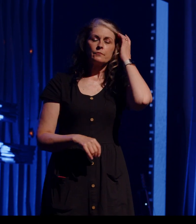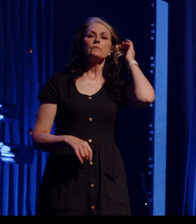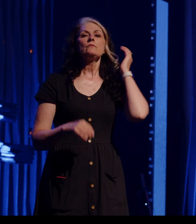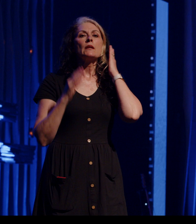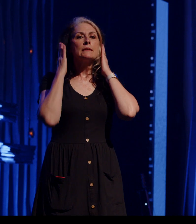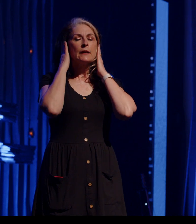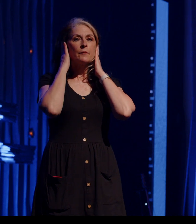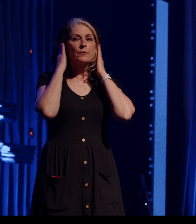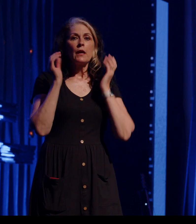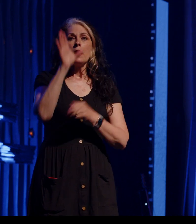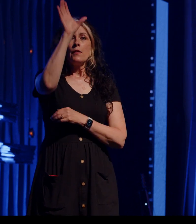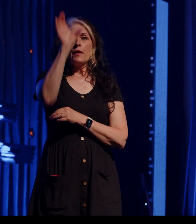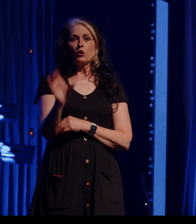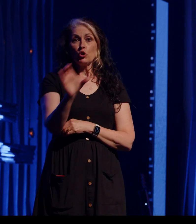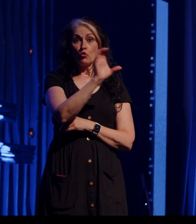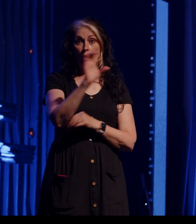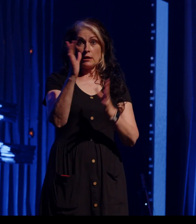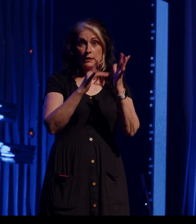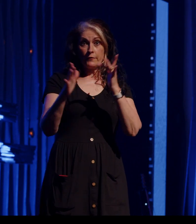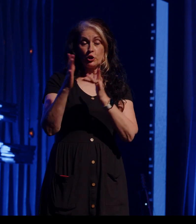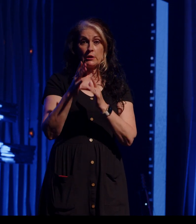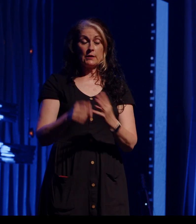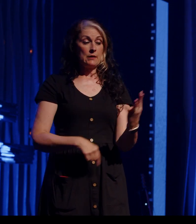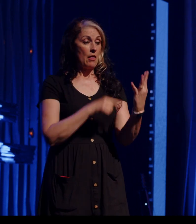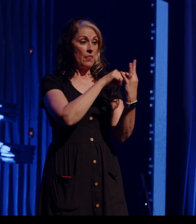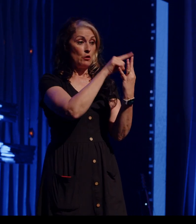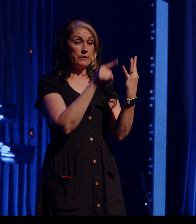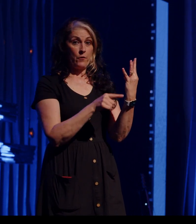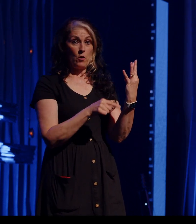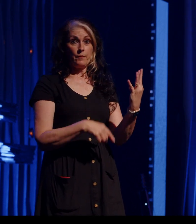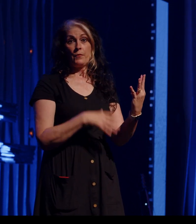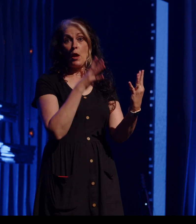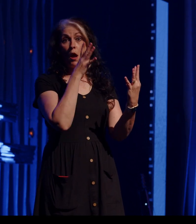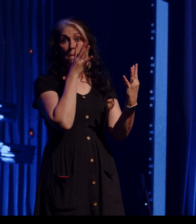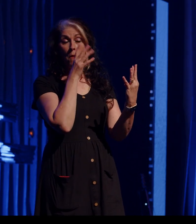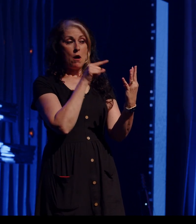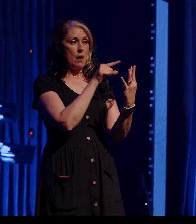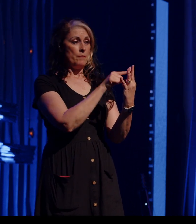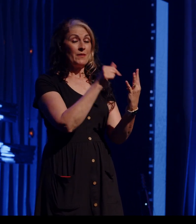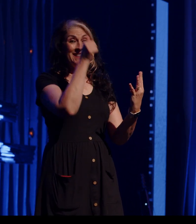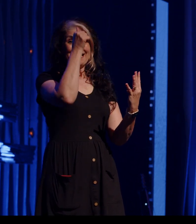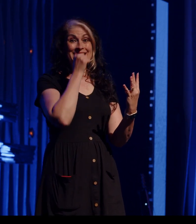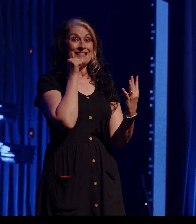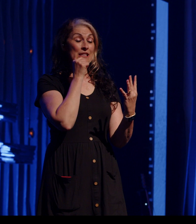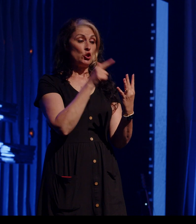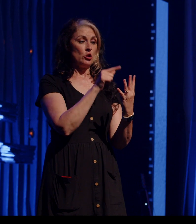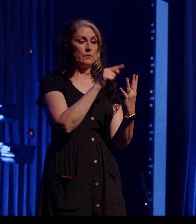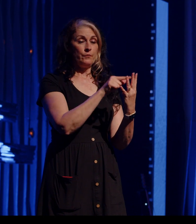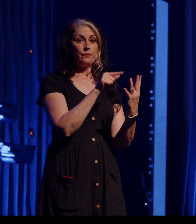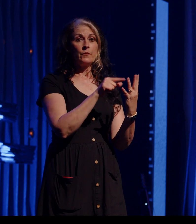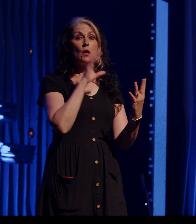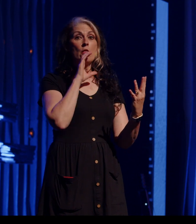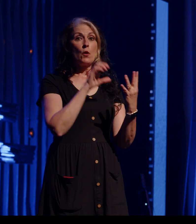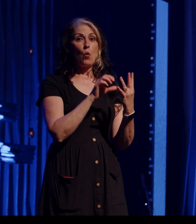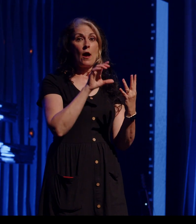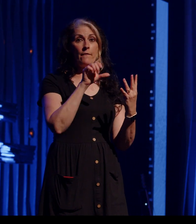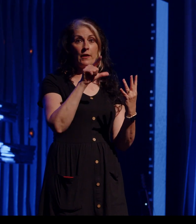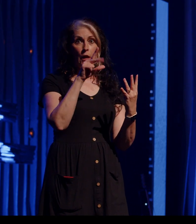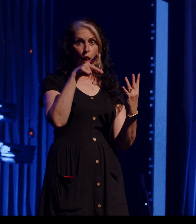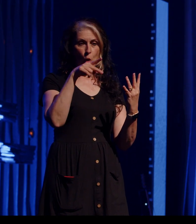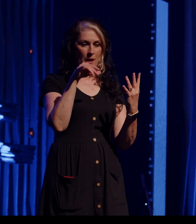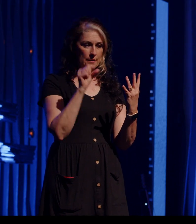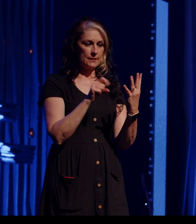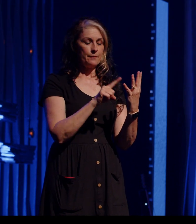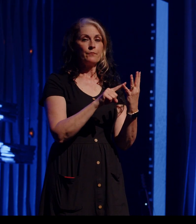"And standing by the cross of Jesus, his mother and the sister of his mother, Mary, the wife of Clopas, and Mary the